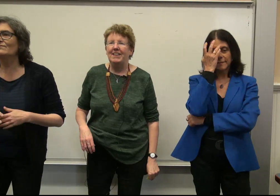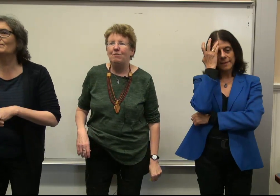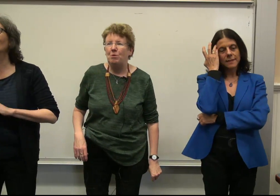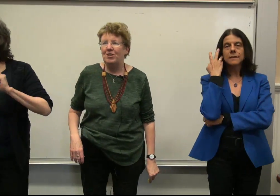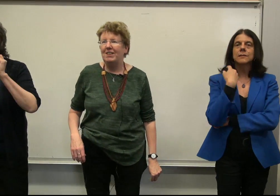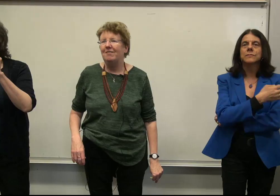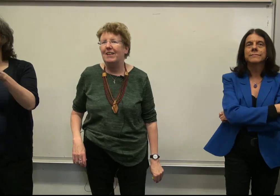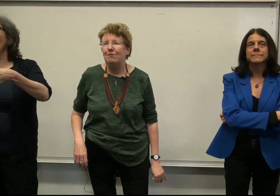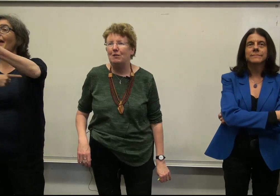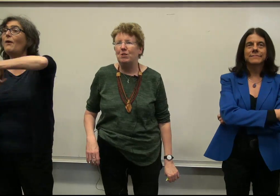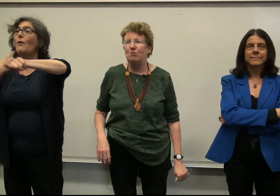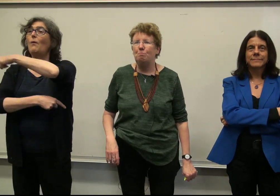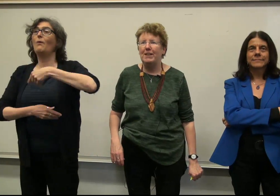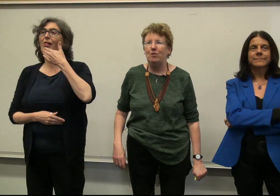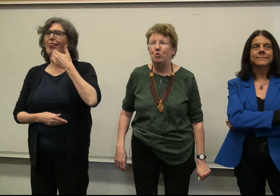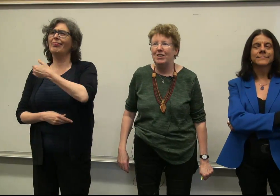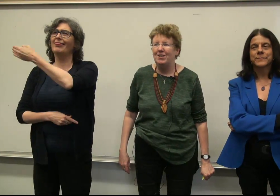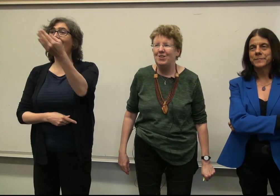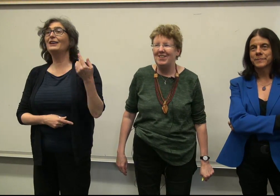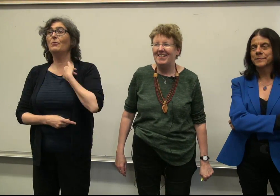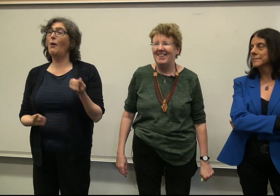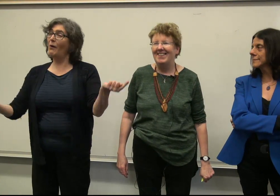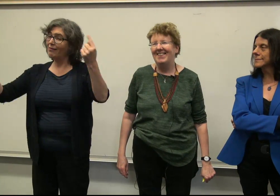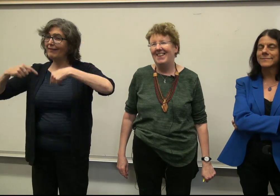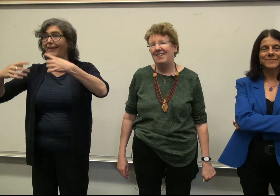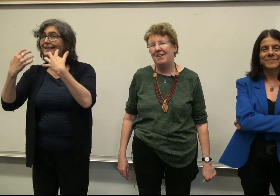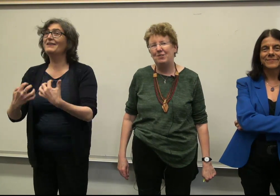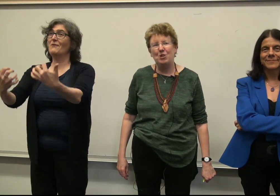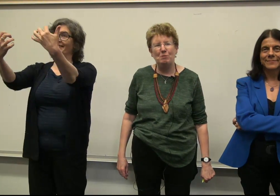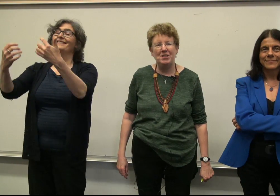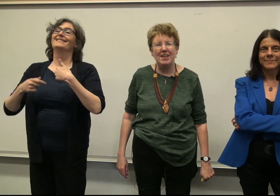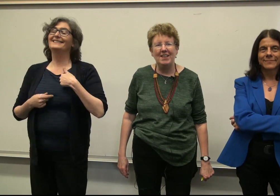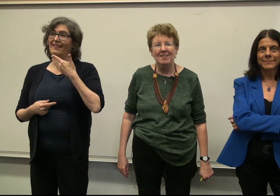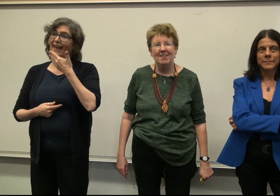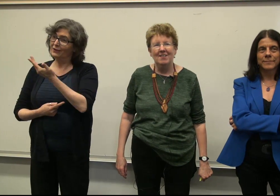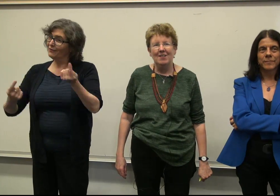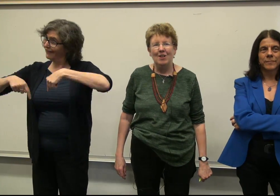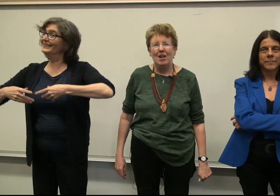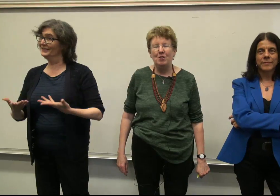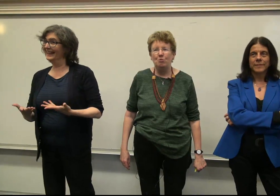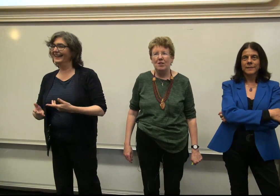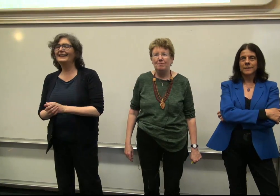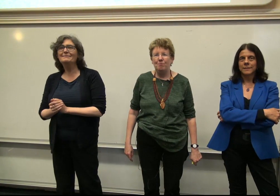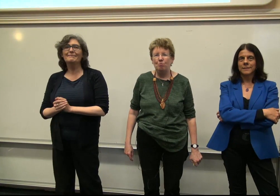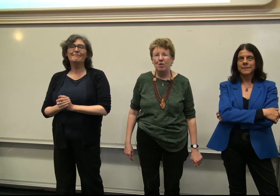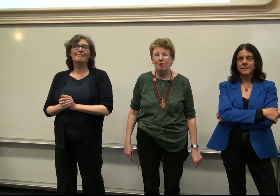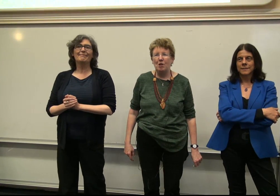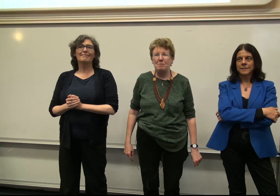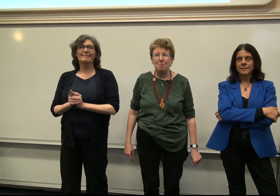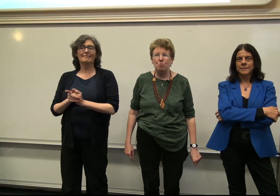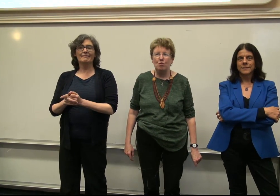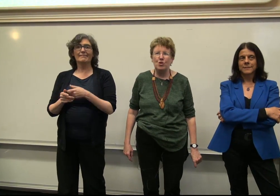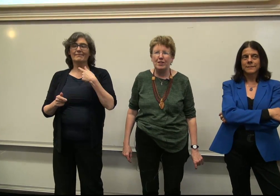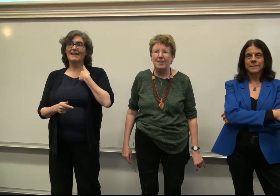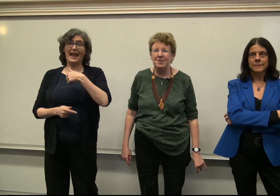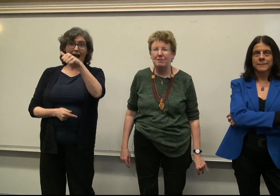Okay then, everybody. Thank you very much for being an audience. And thanks for coming today. I know there are other